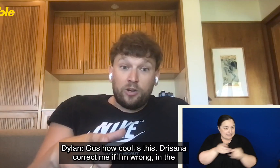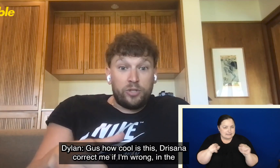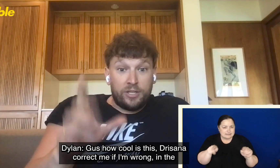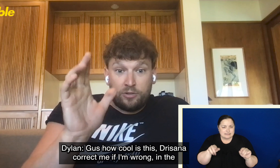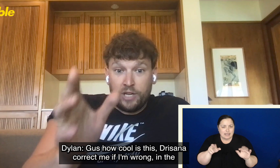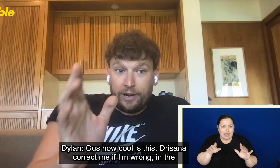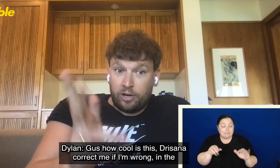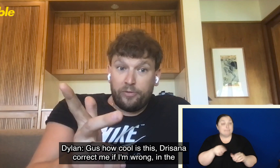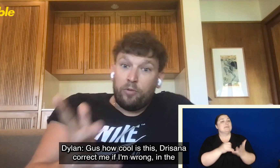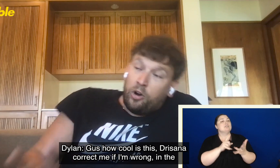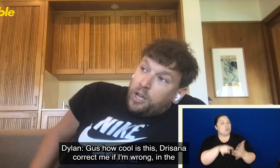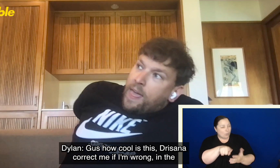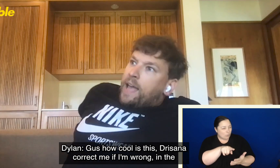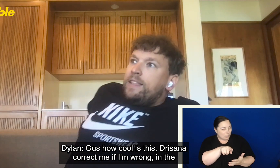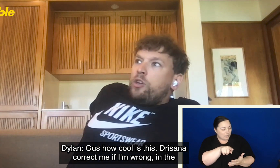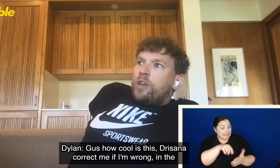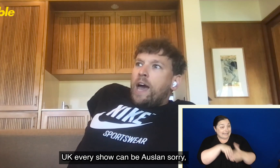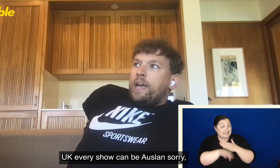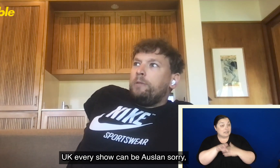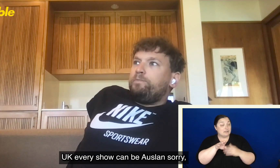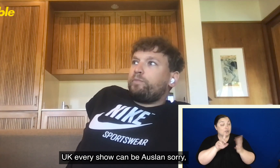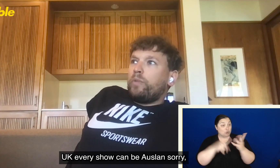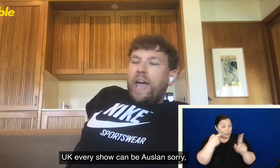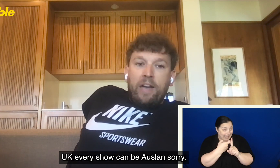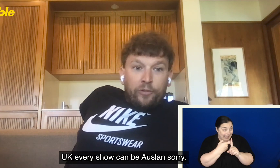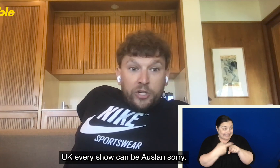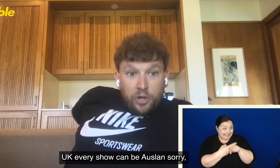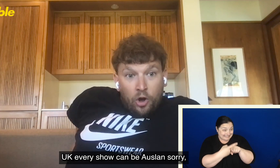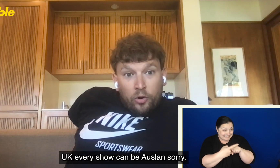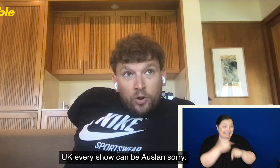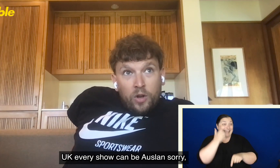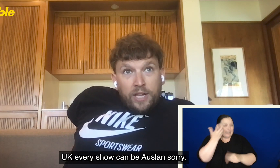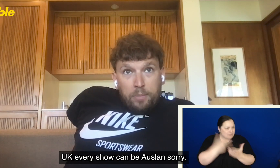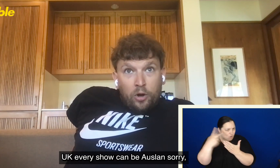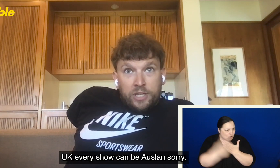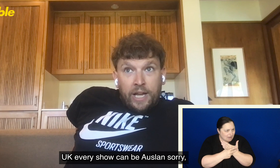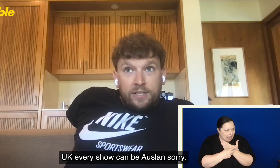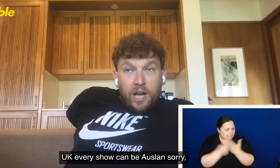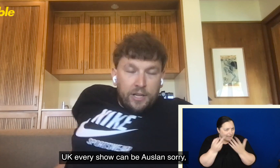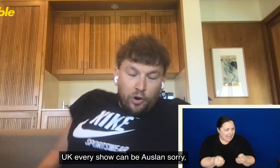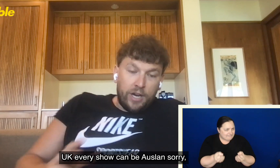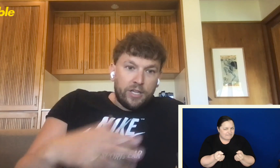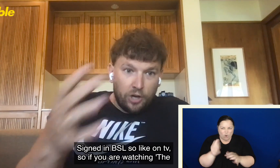Gus, how cool is this? Drisana, correct me if I'm wrong. In the UK, every show can be